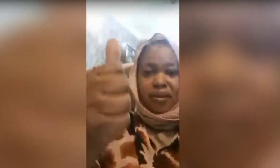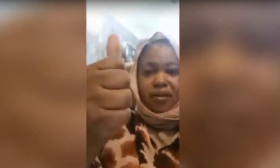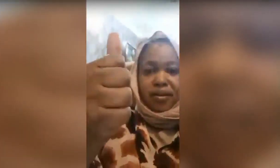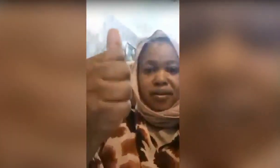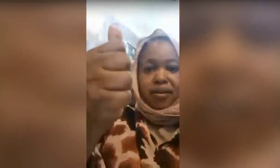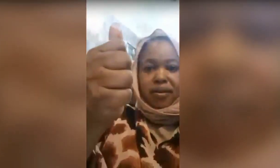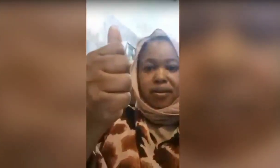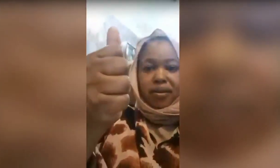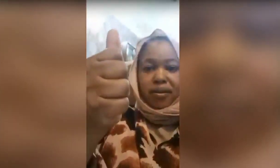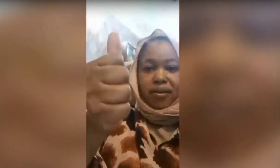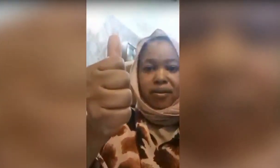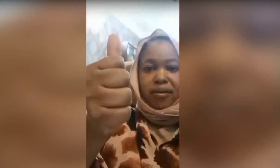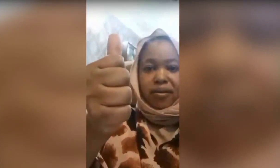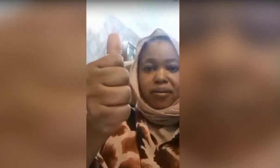go. B.